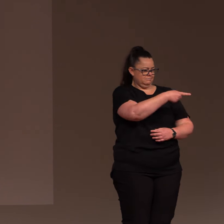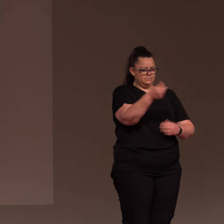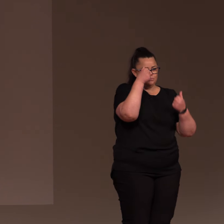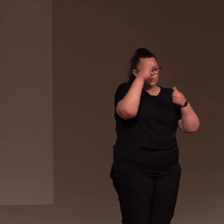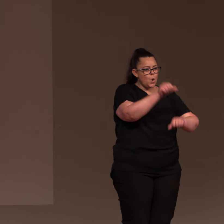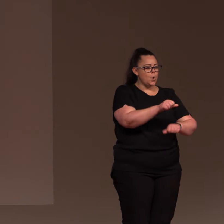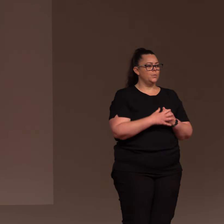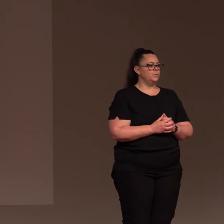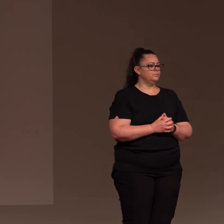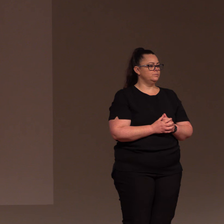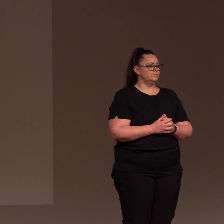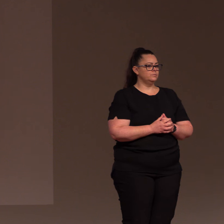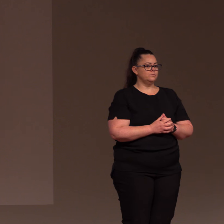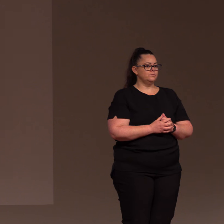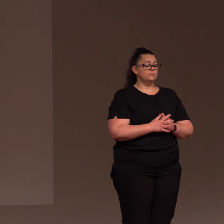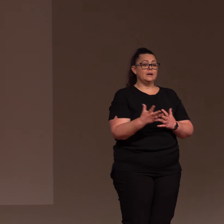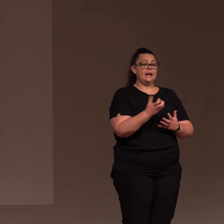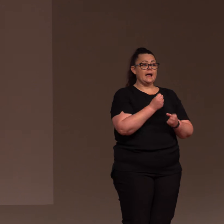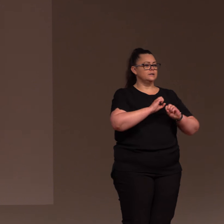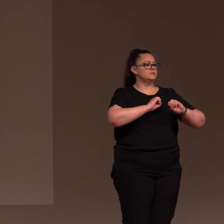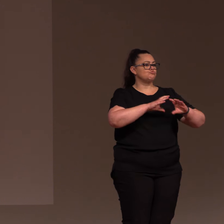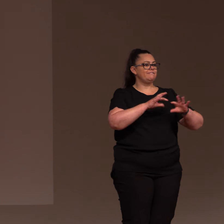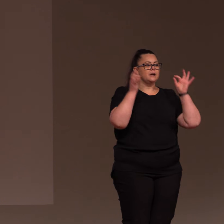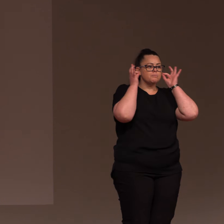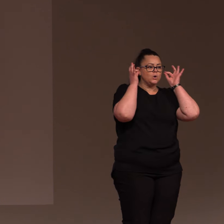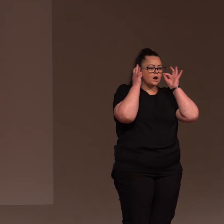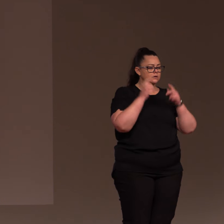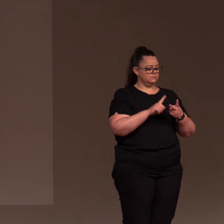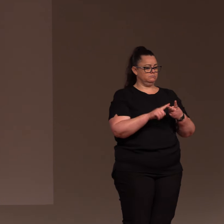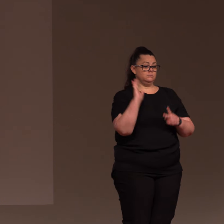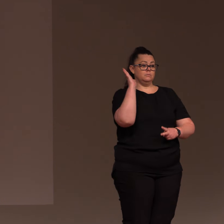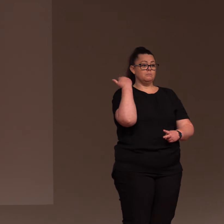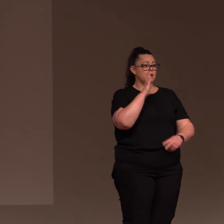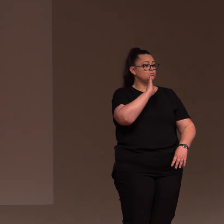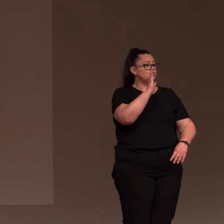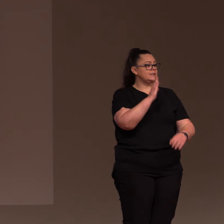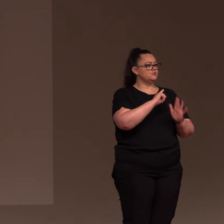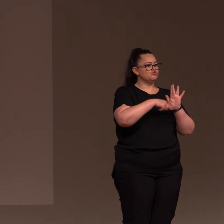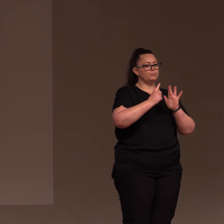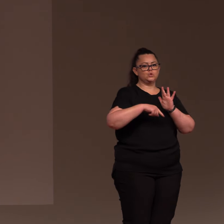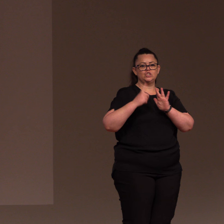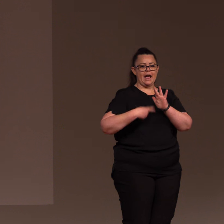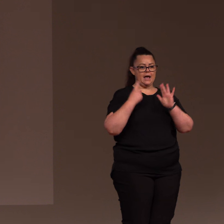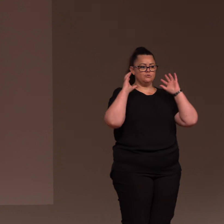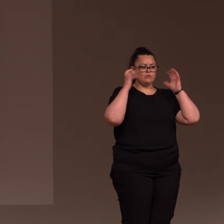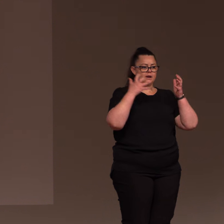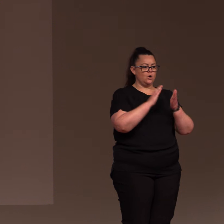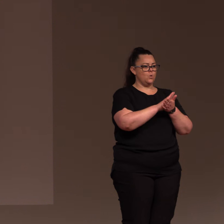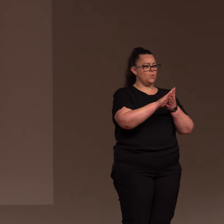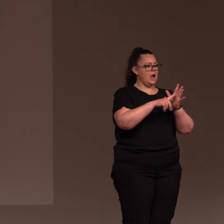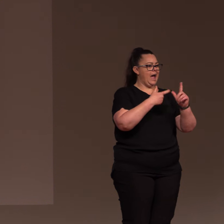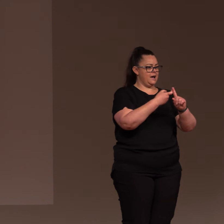many achievements, he hosts the Briefing Podcast. He was a presenter on Triple J's Hack program and could probably best